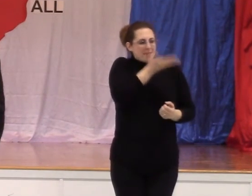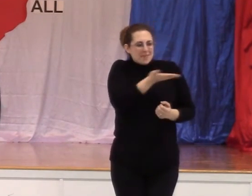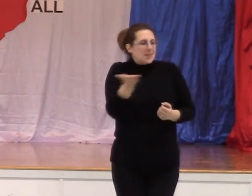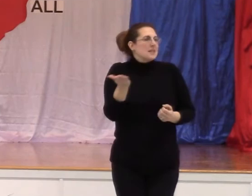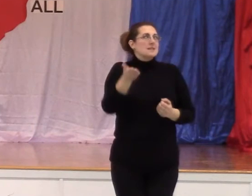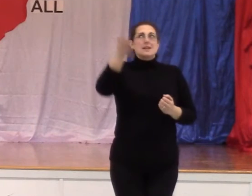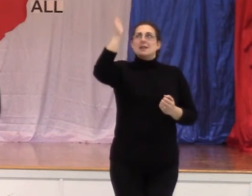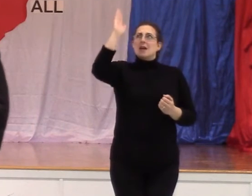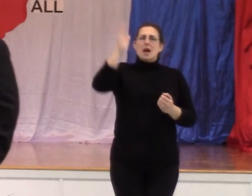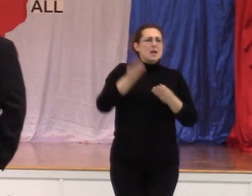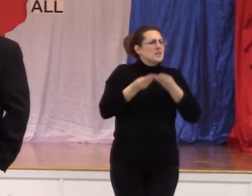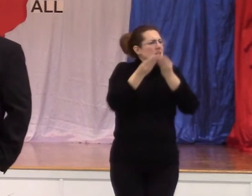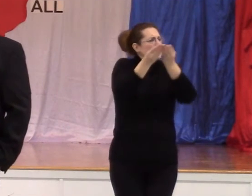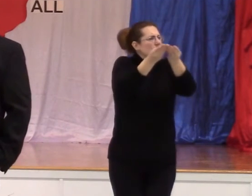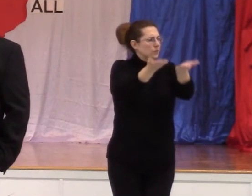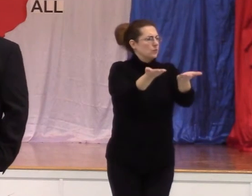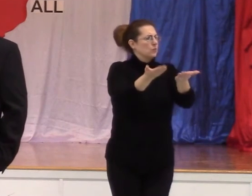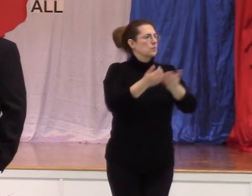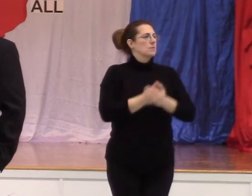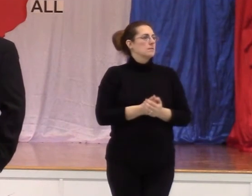what God has given you.